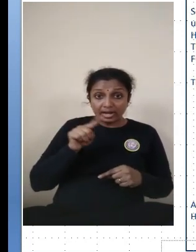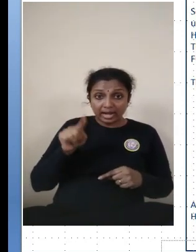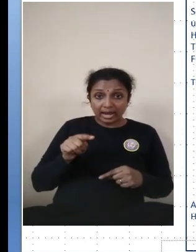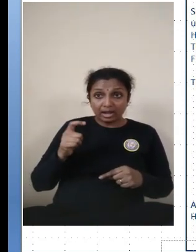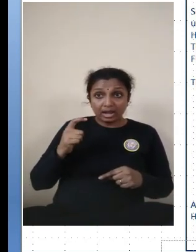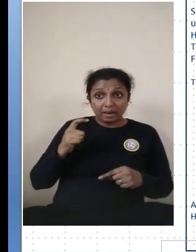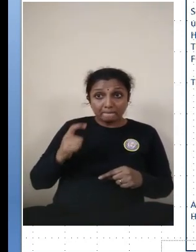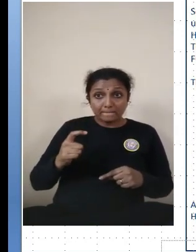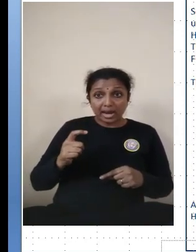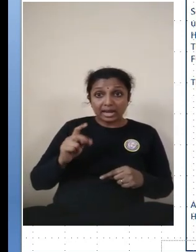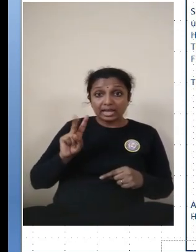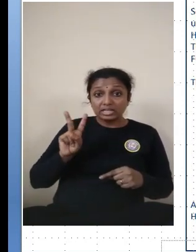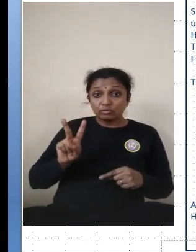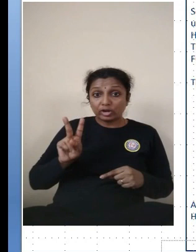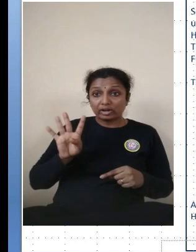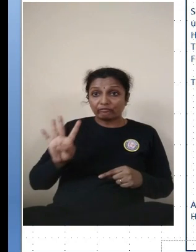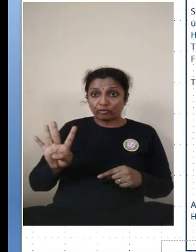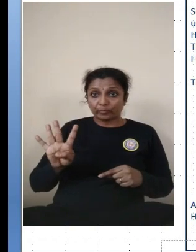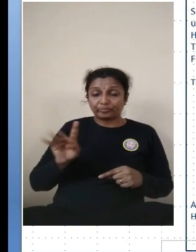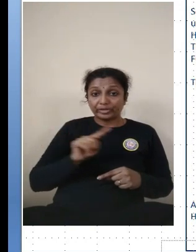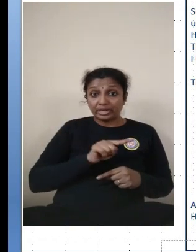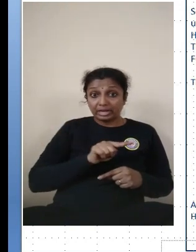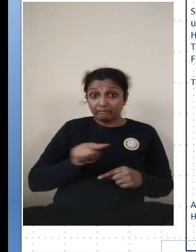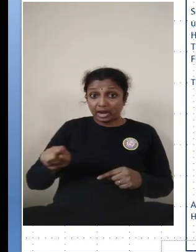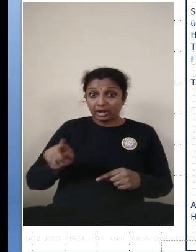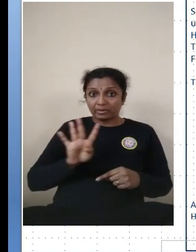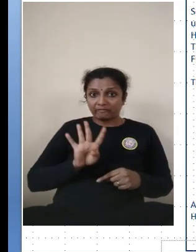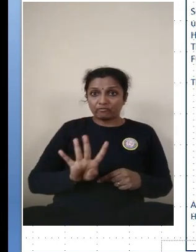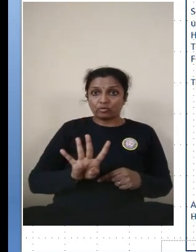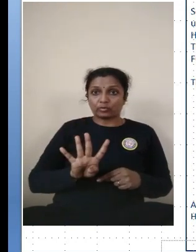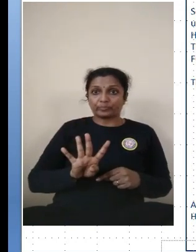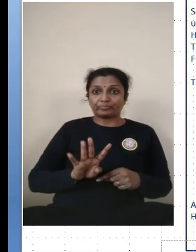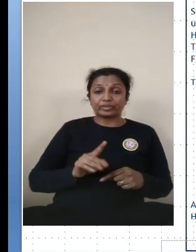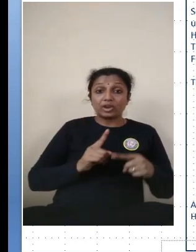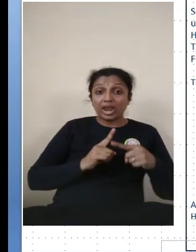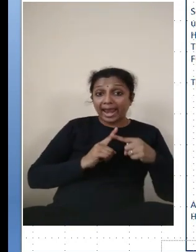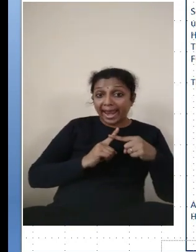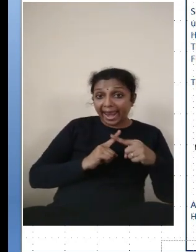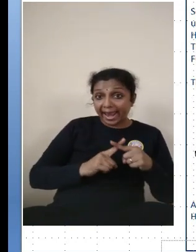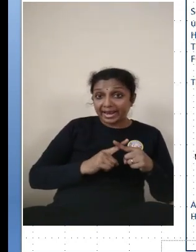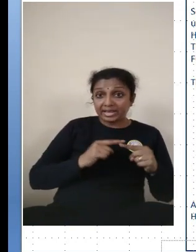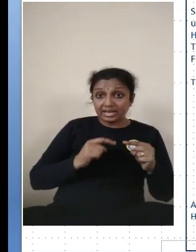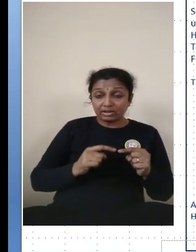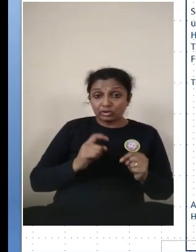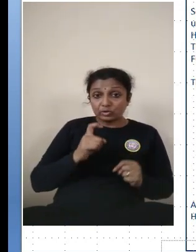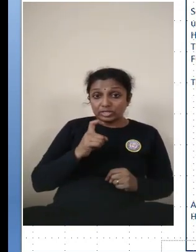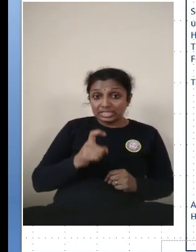you get 7 plus minus root of 49 minus 24, which is divided by 4,